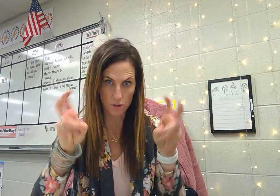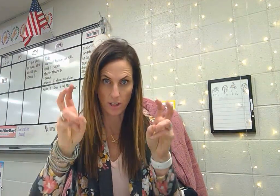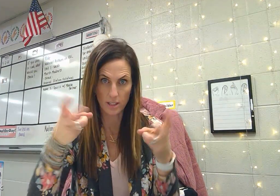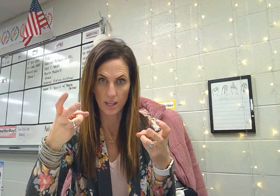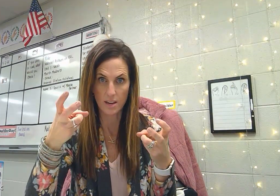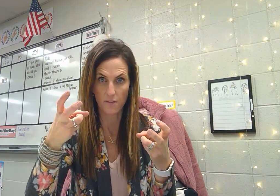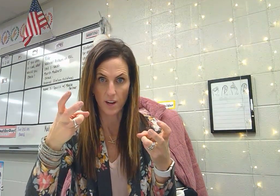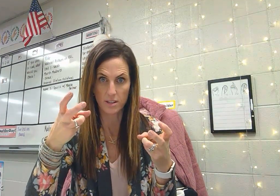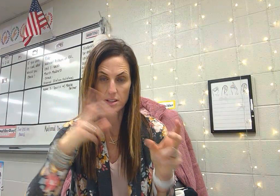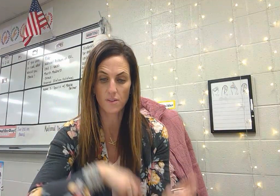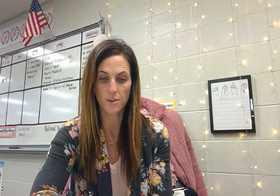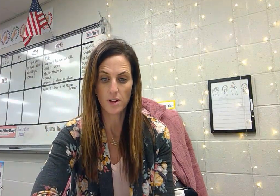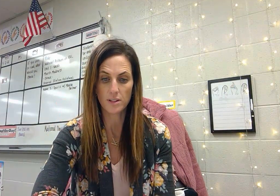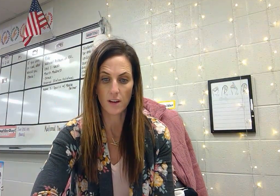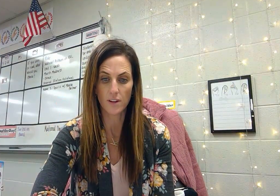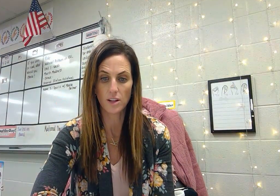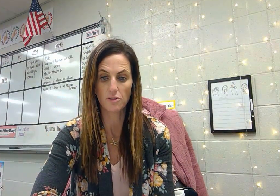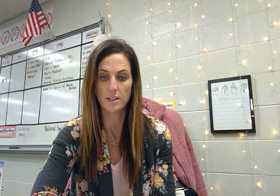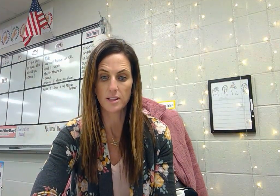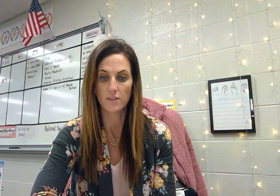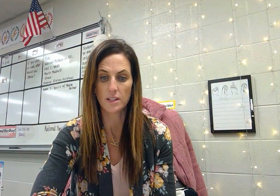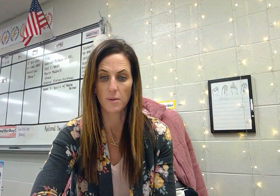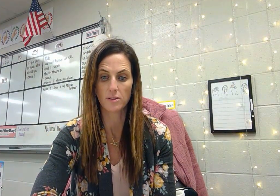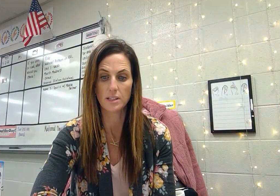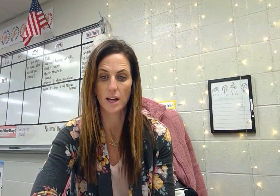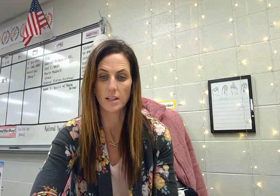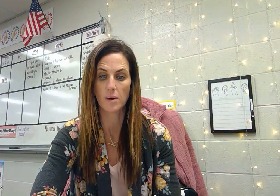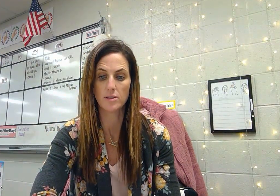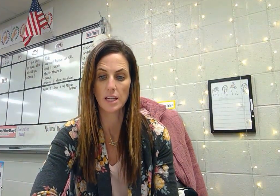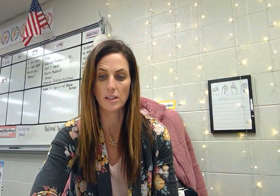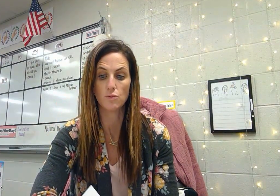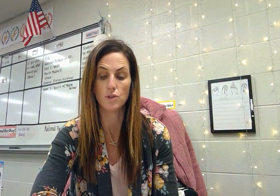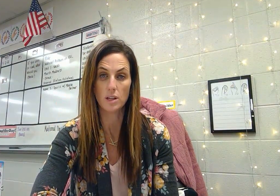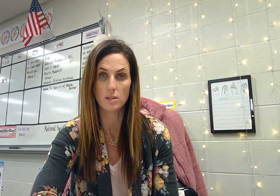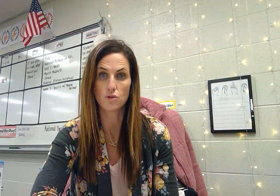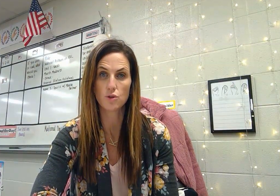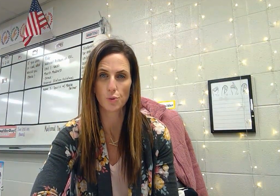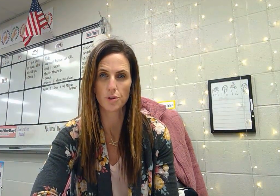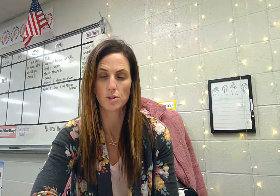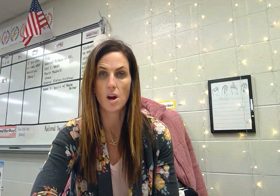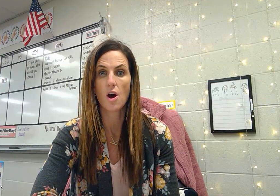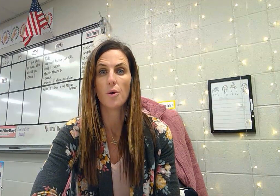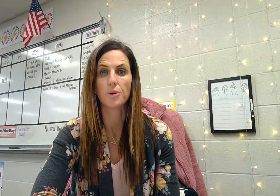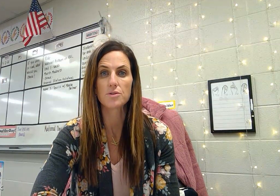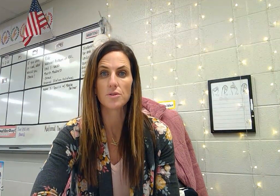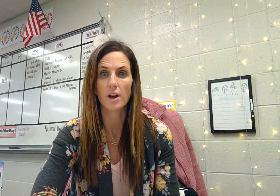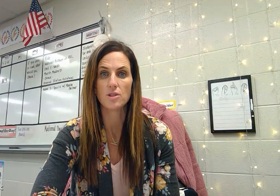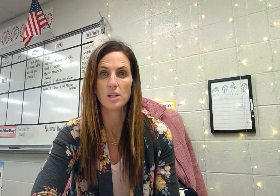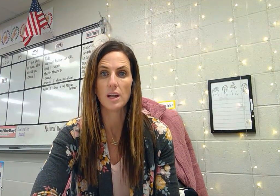subject is key phrases from Unit 7. Unit 7 is about signing about daily routines, chores, personal hygiene,